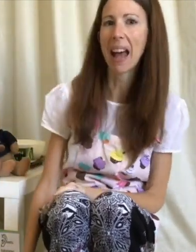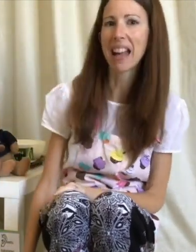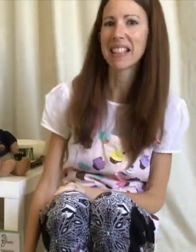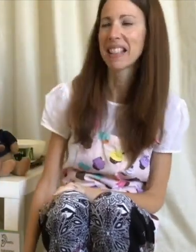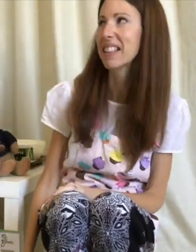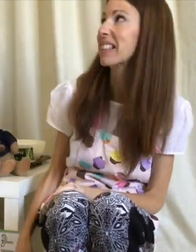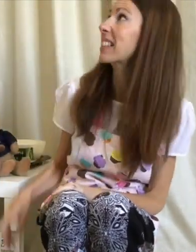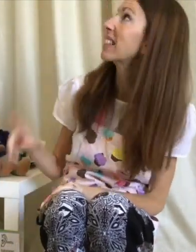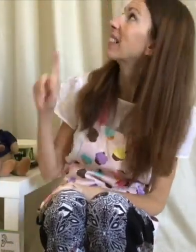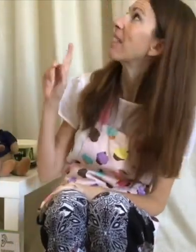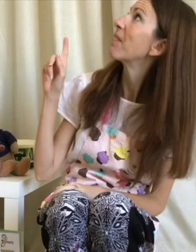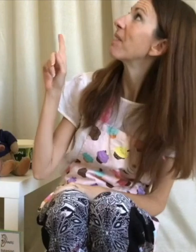bears.